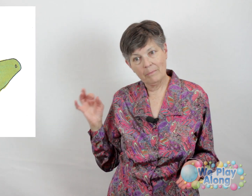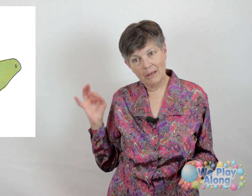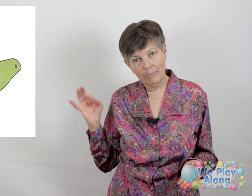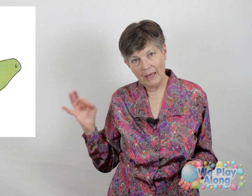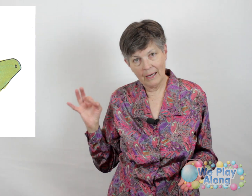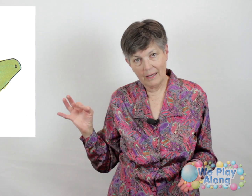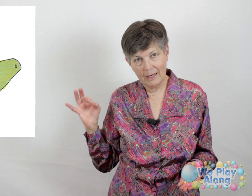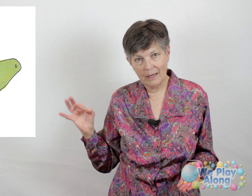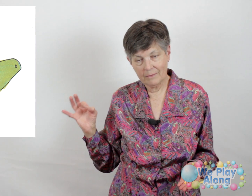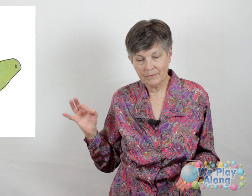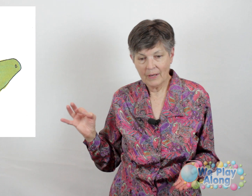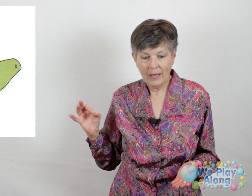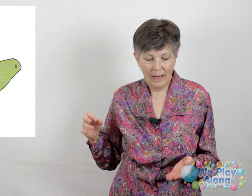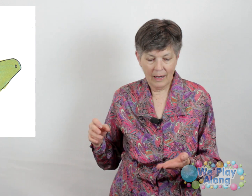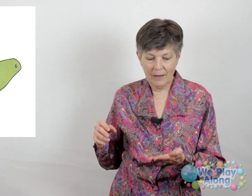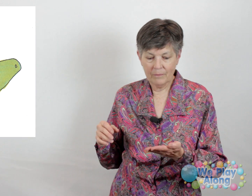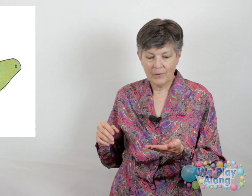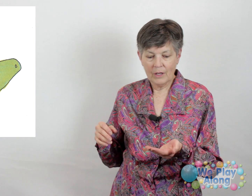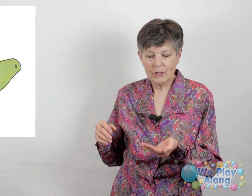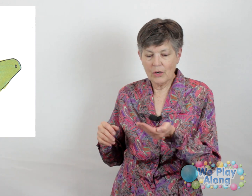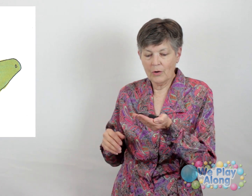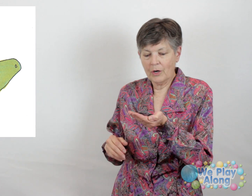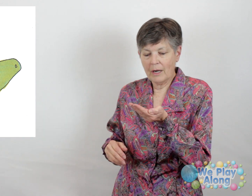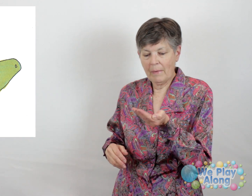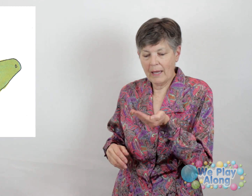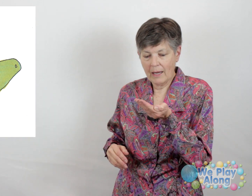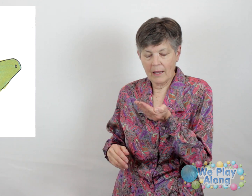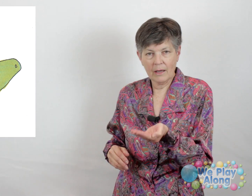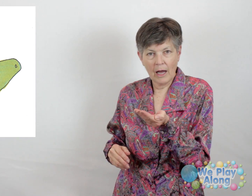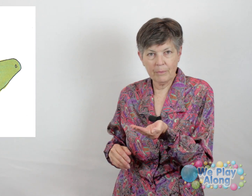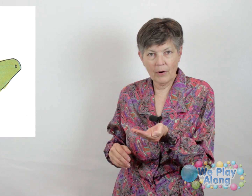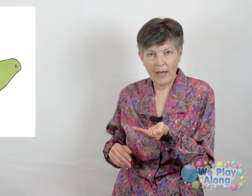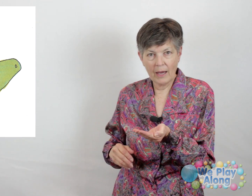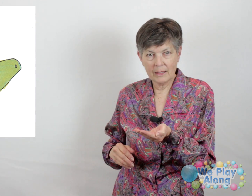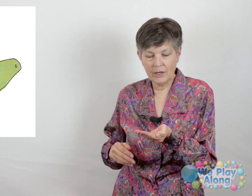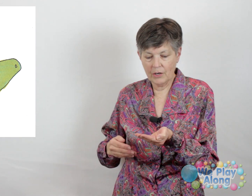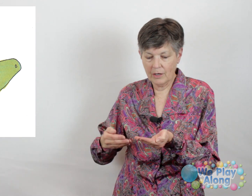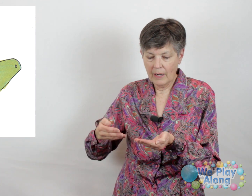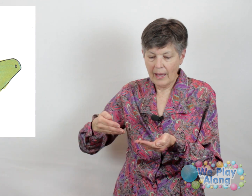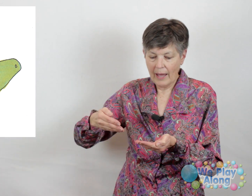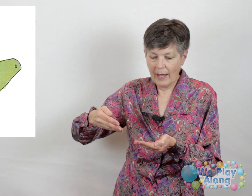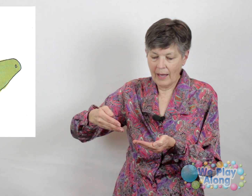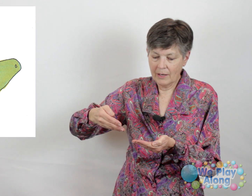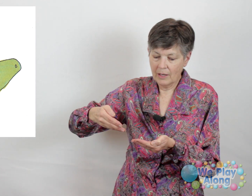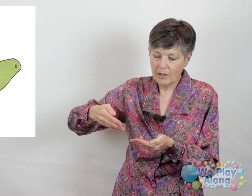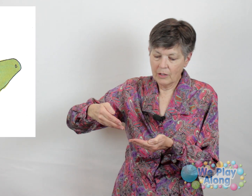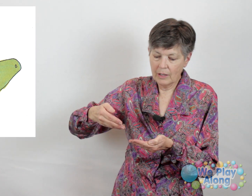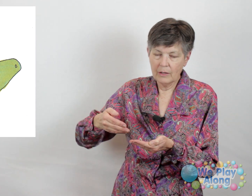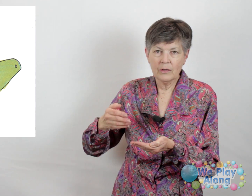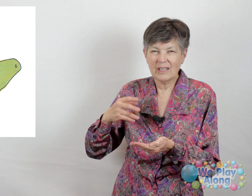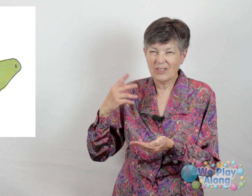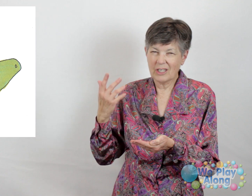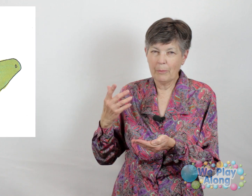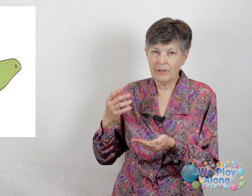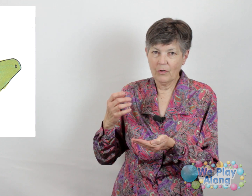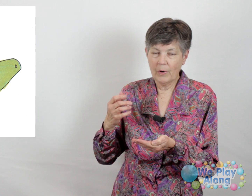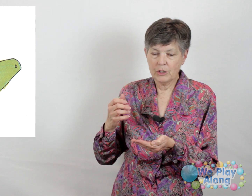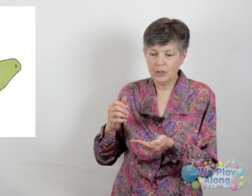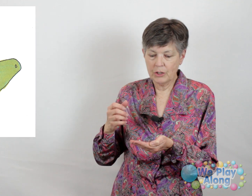big pit in it. So you're going to cup your hand here, and because there's a couple different ways you can do